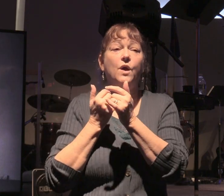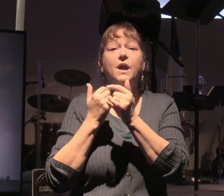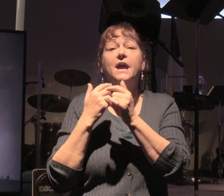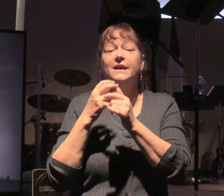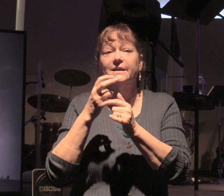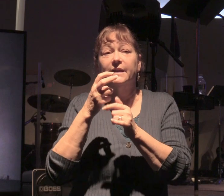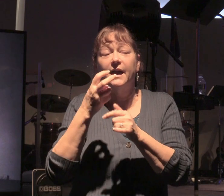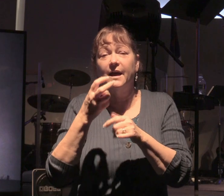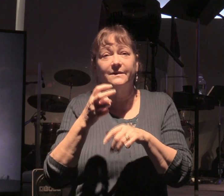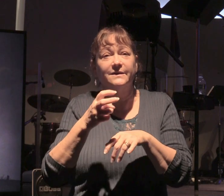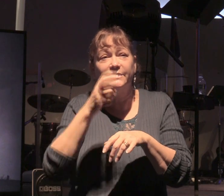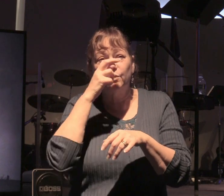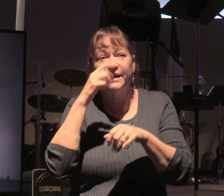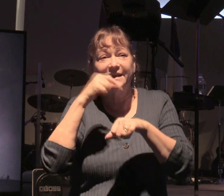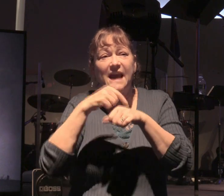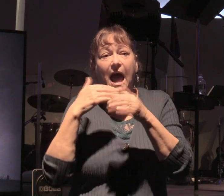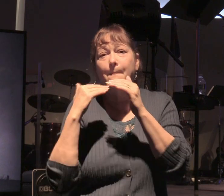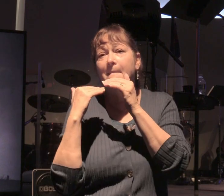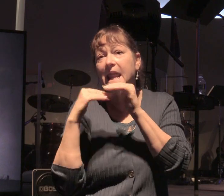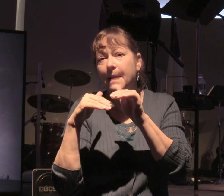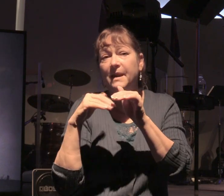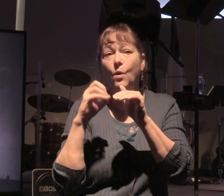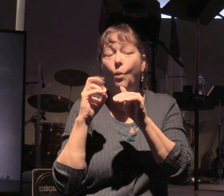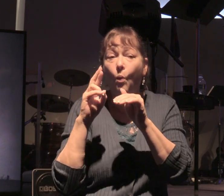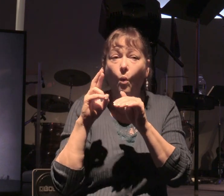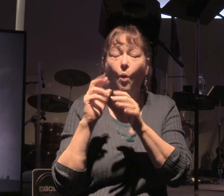limit, or